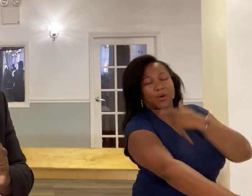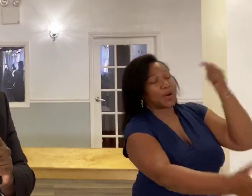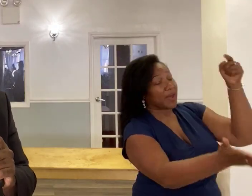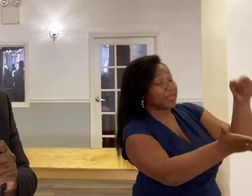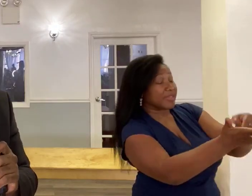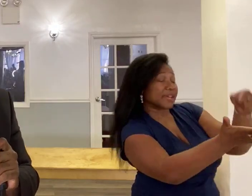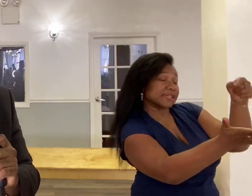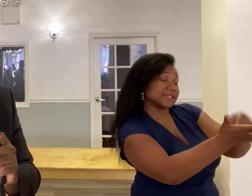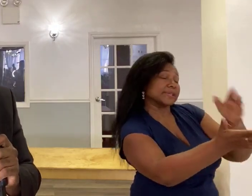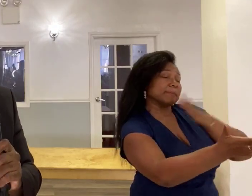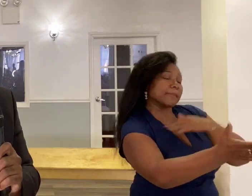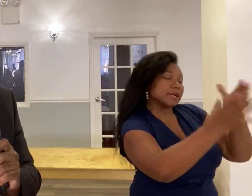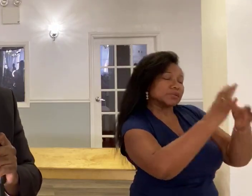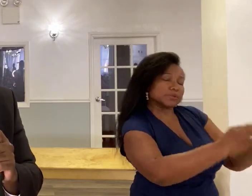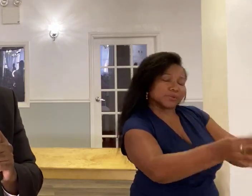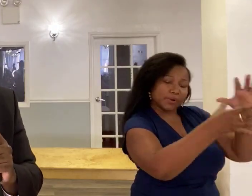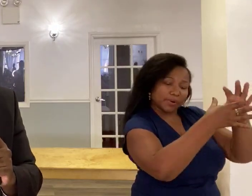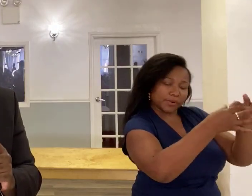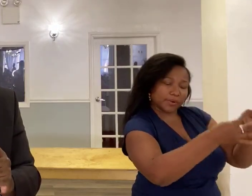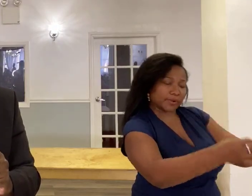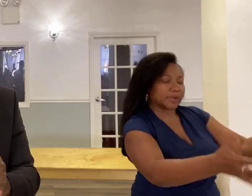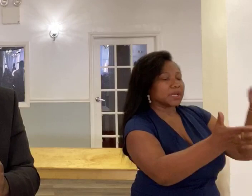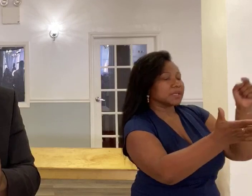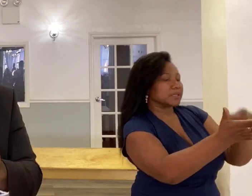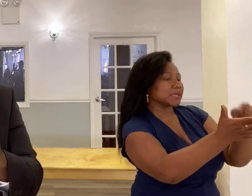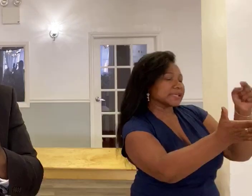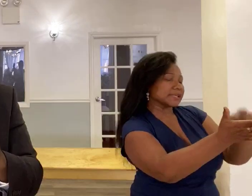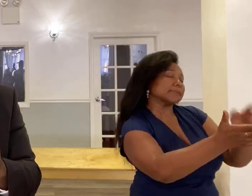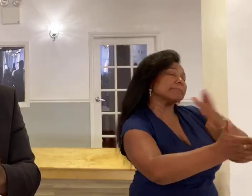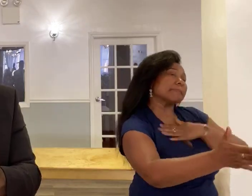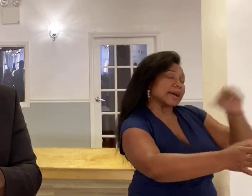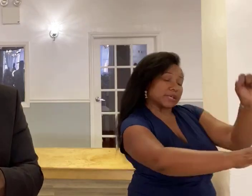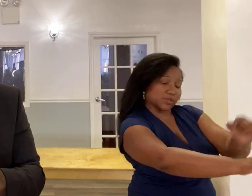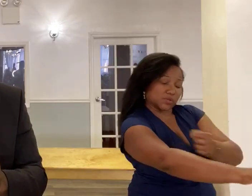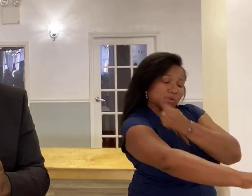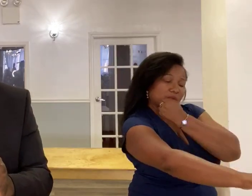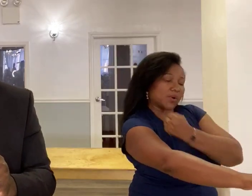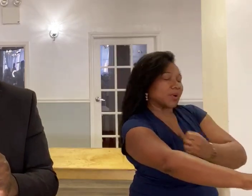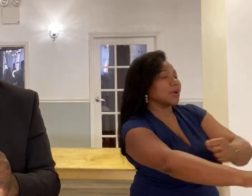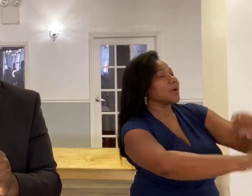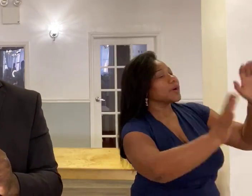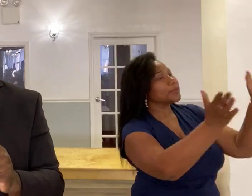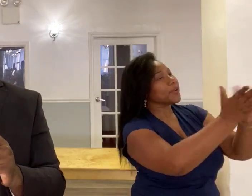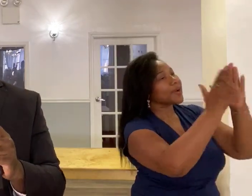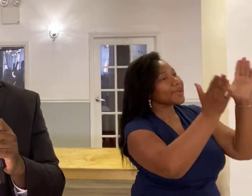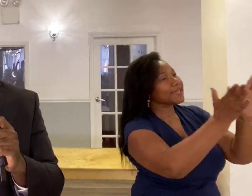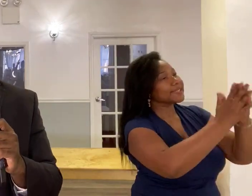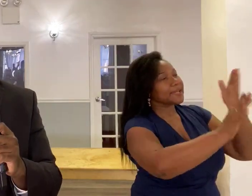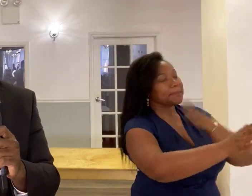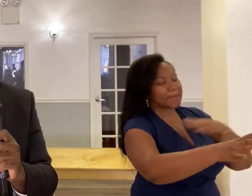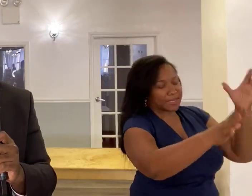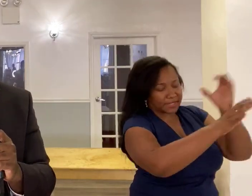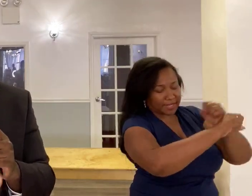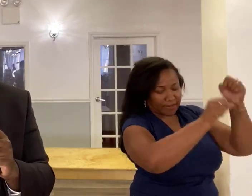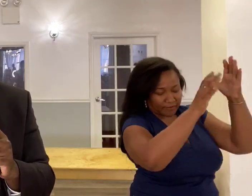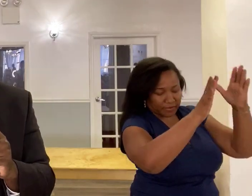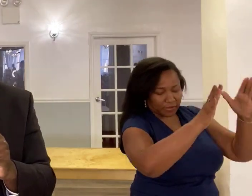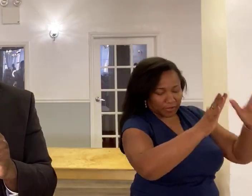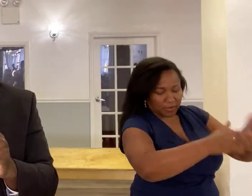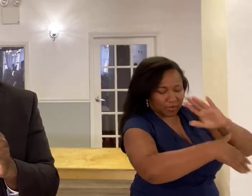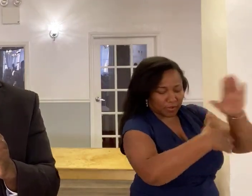my story, this is my song, praising my Savior.